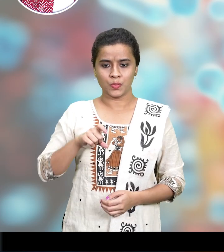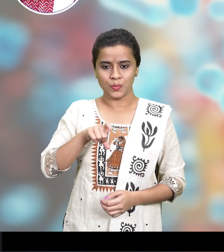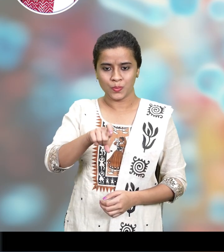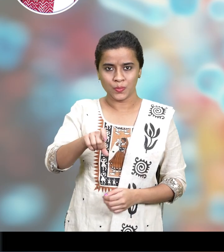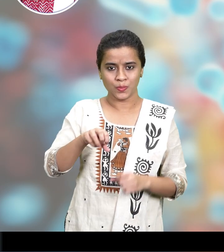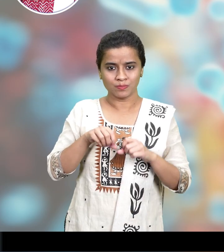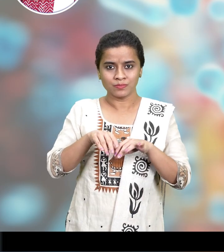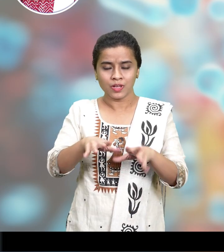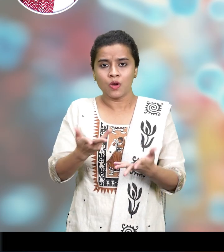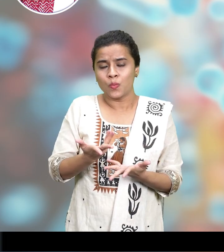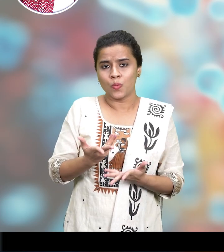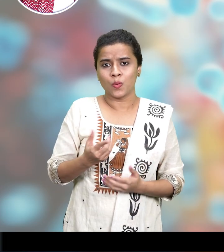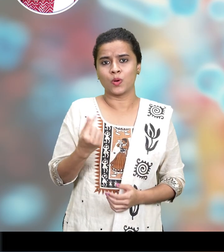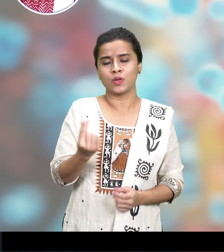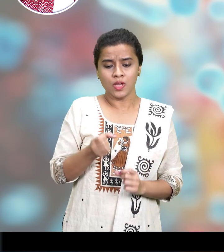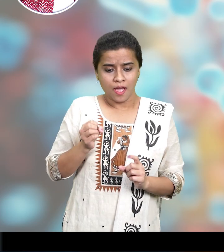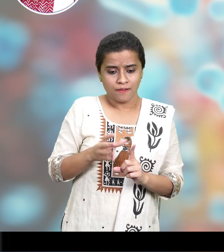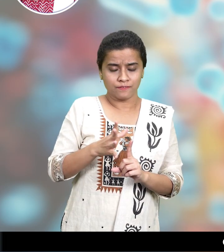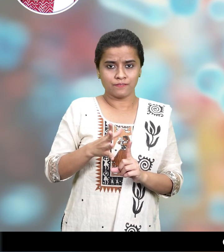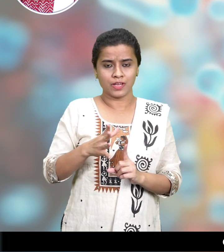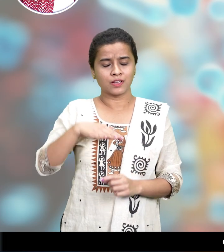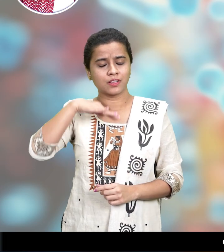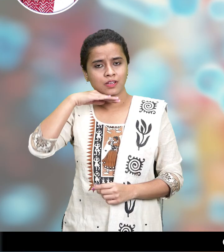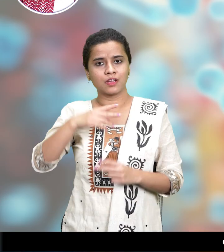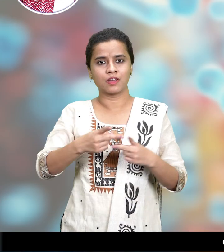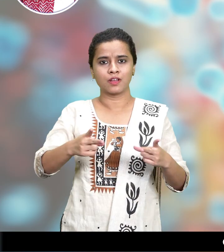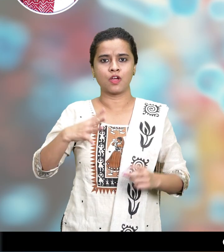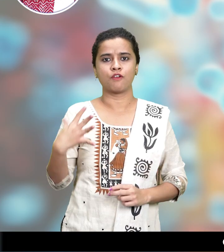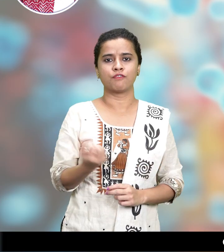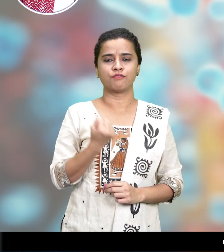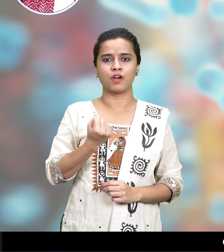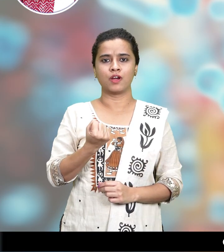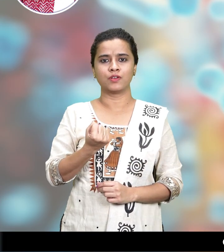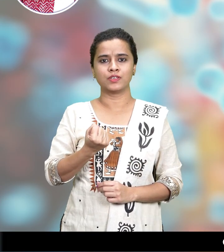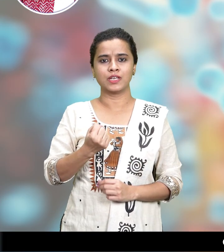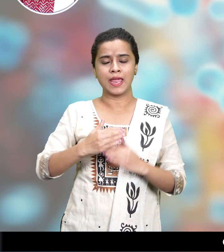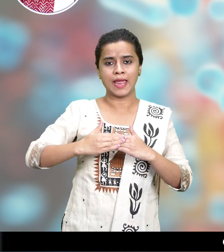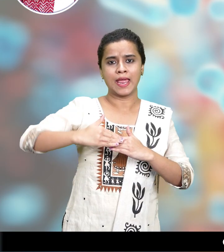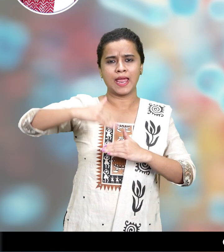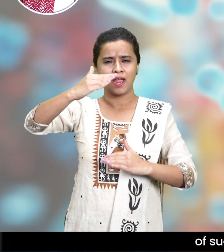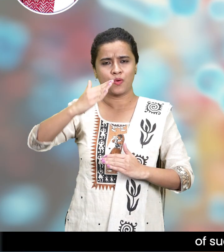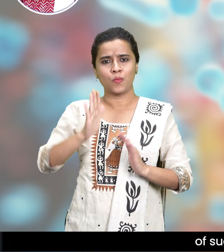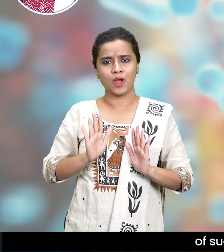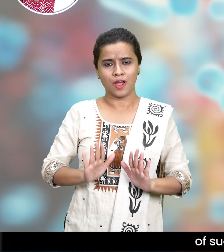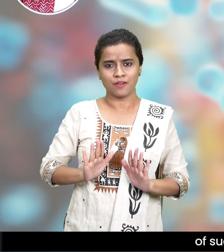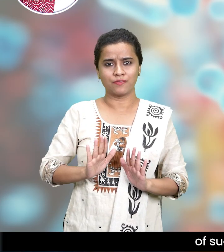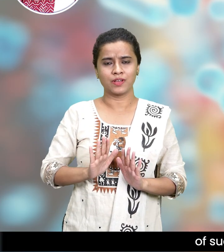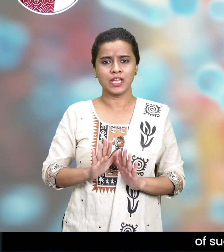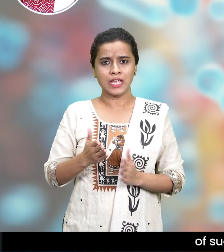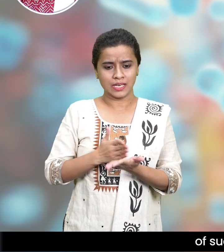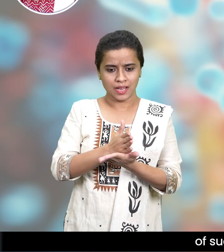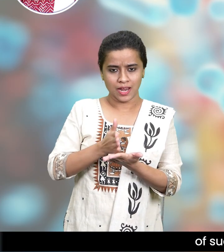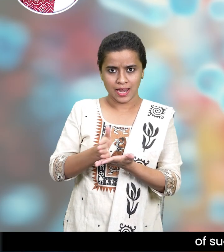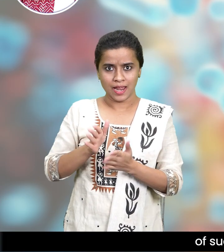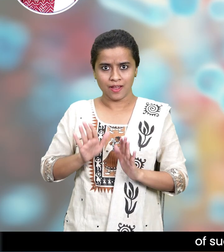Organisms that can cause disease are found in a wide range of such